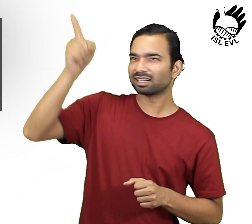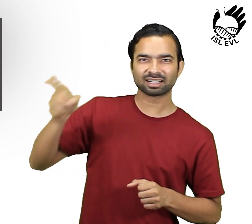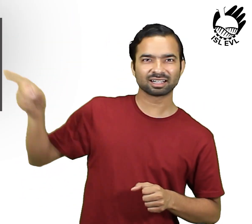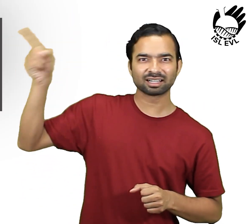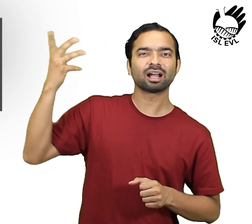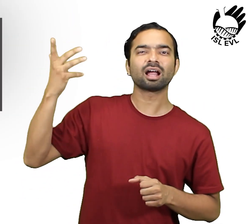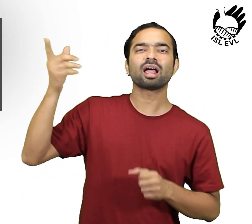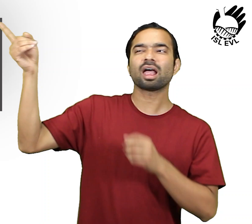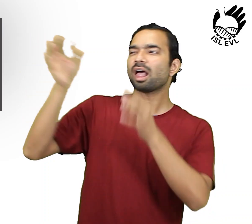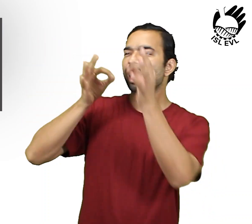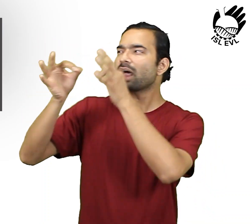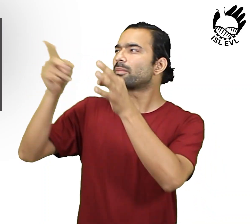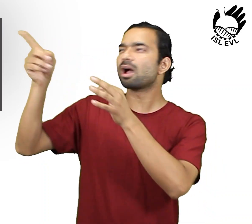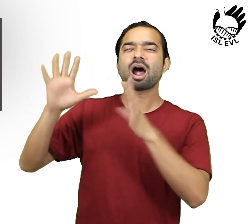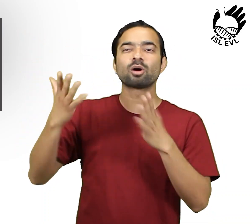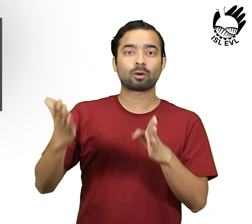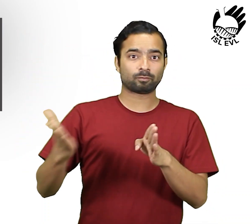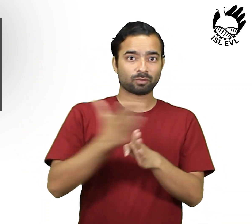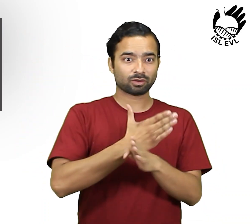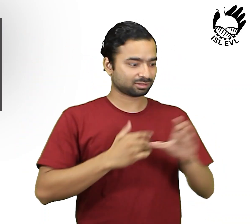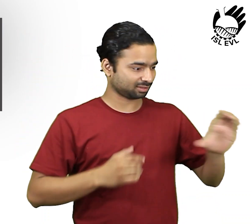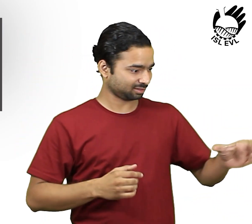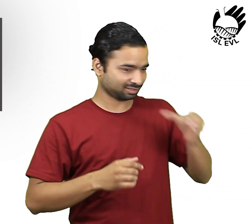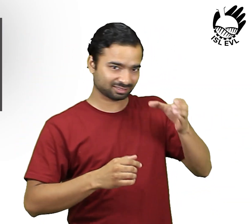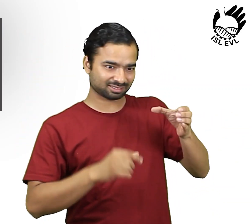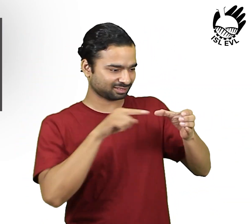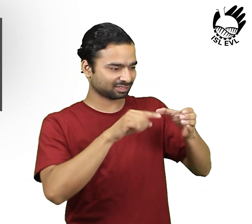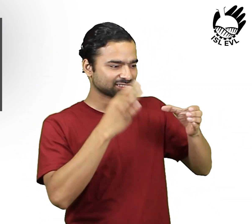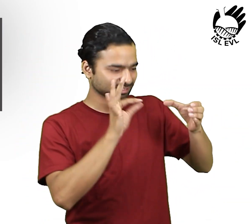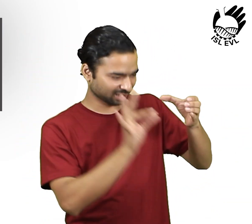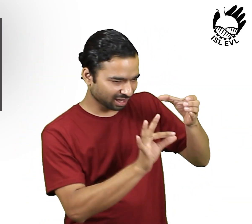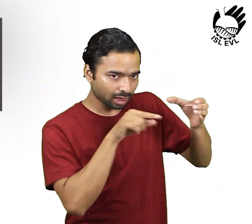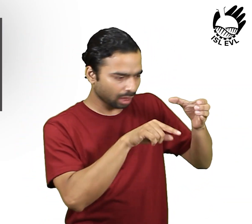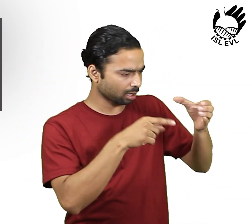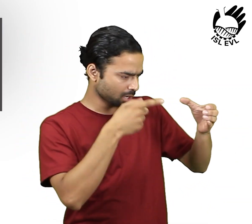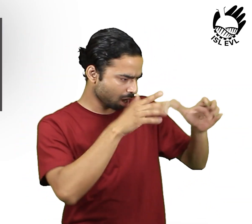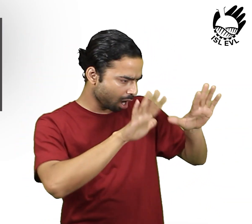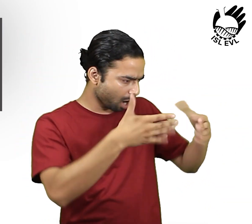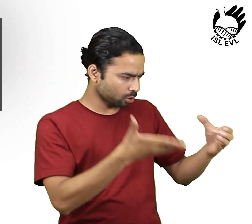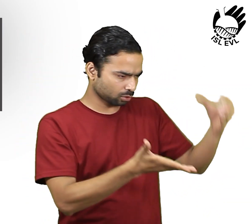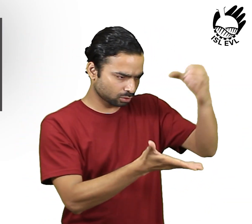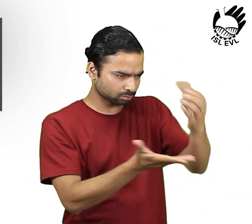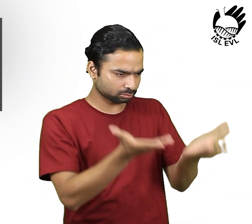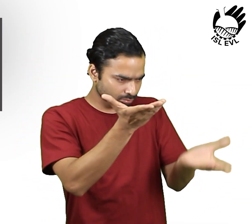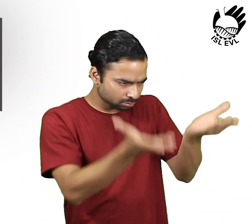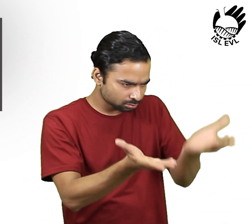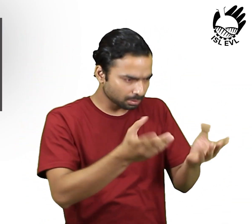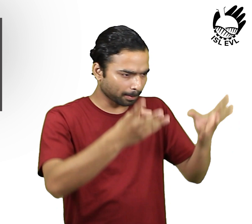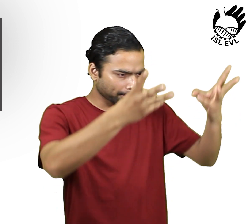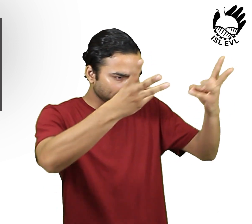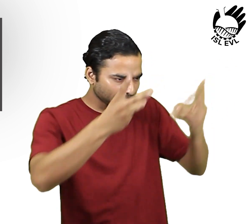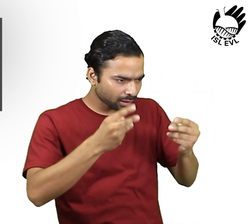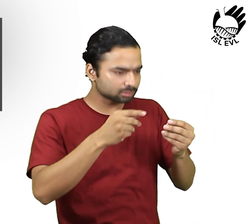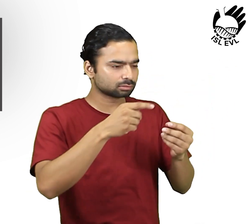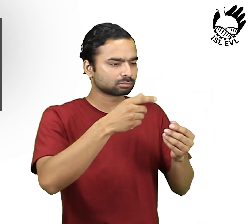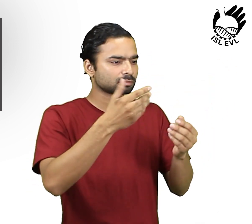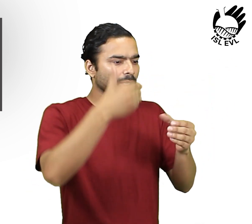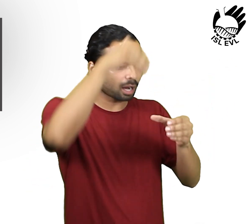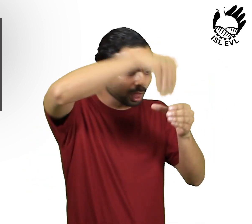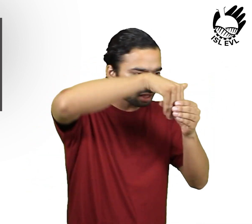Record the mass of the cup and the saturated solution, which should have 1/4 of a teaspoon of solid sample sitting at the